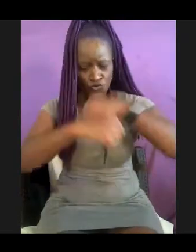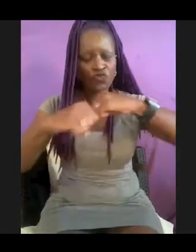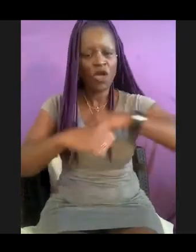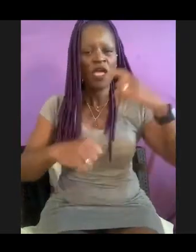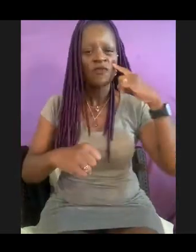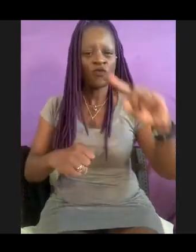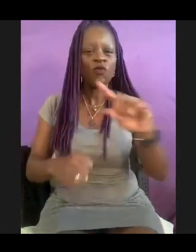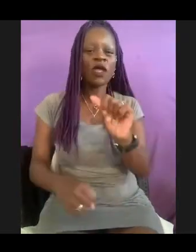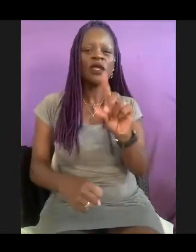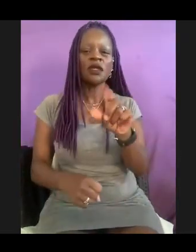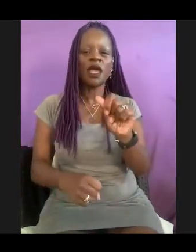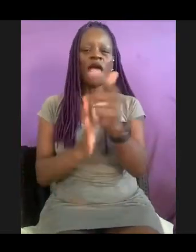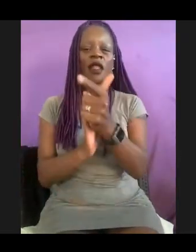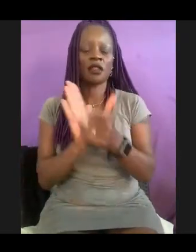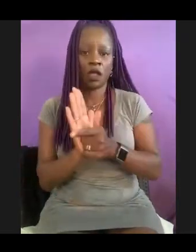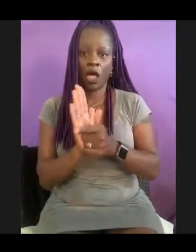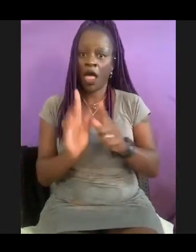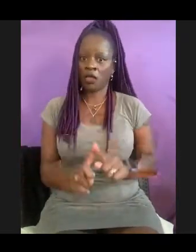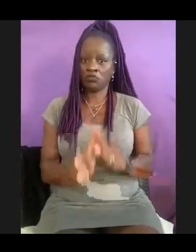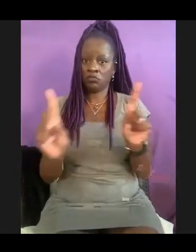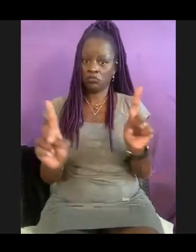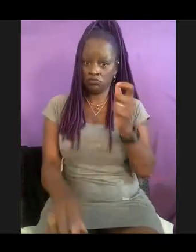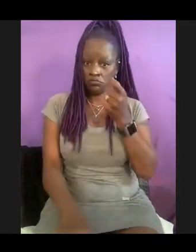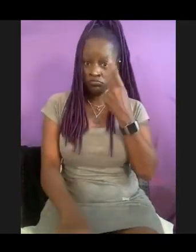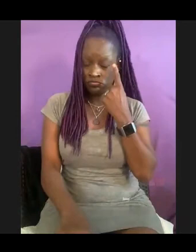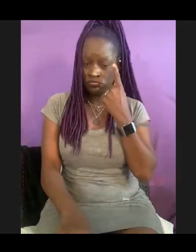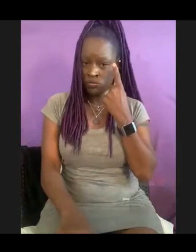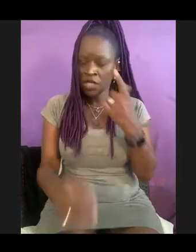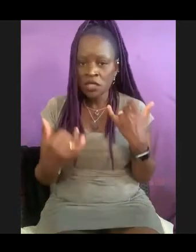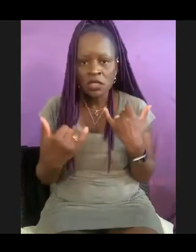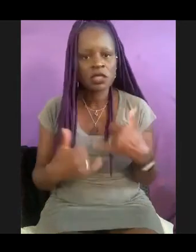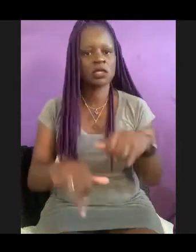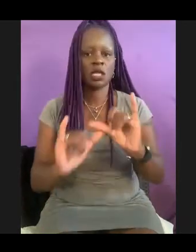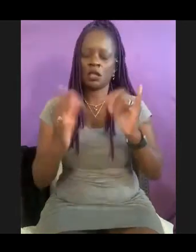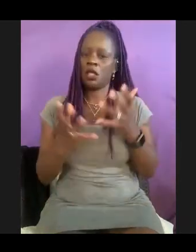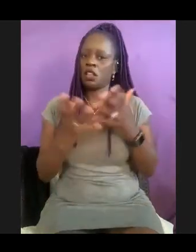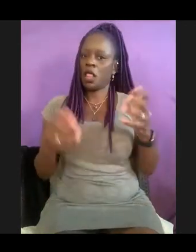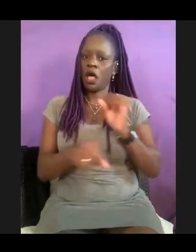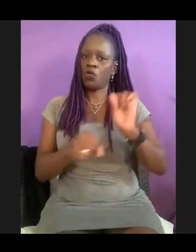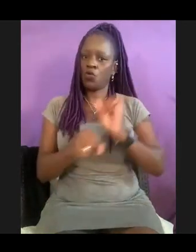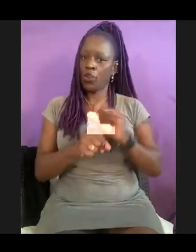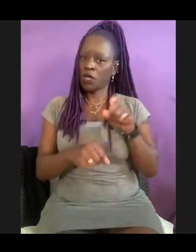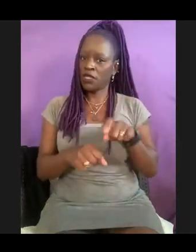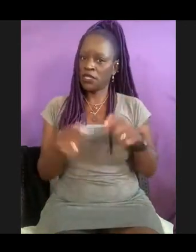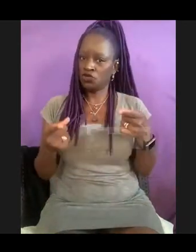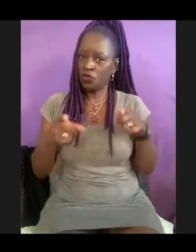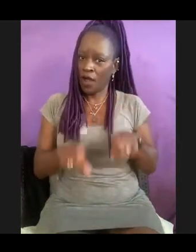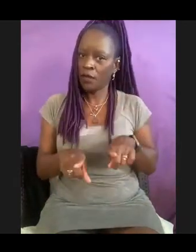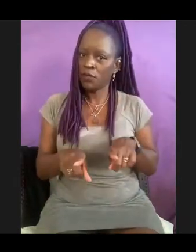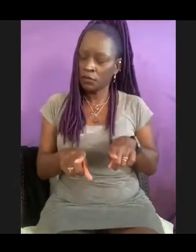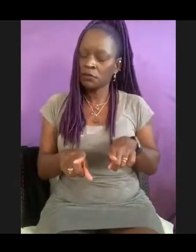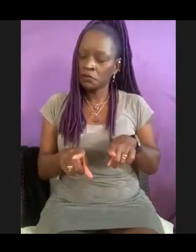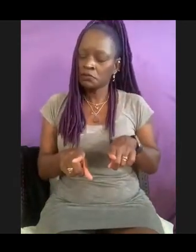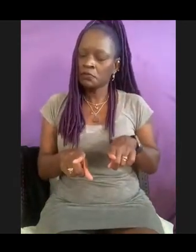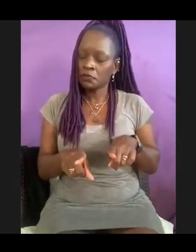ADA. However, there is still critical work for a more just America